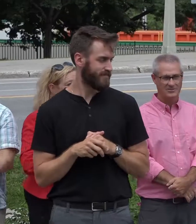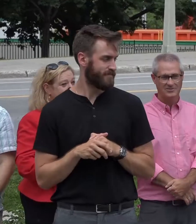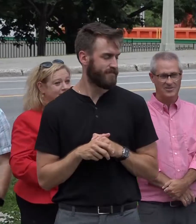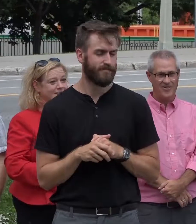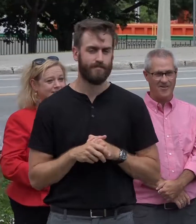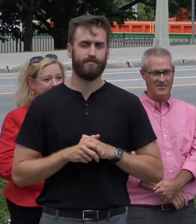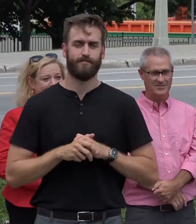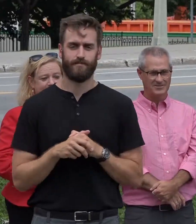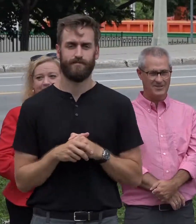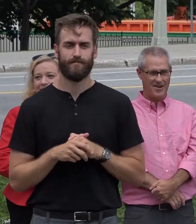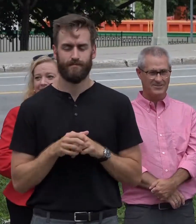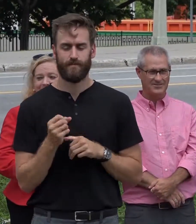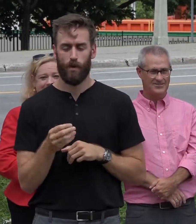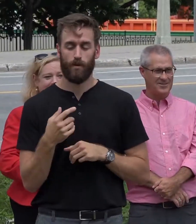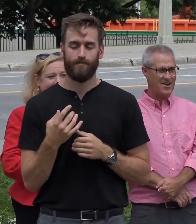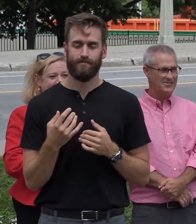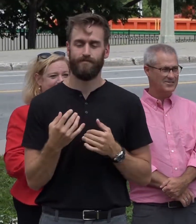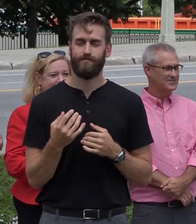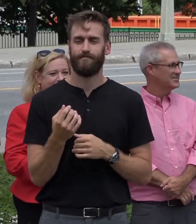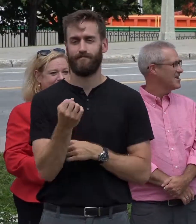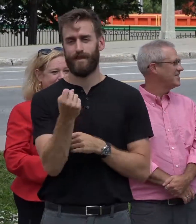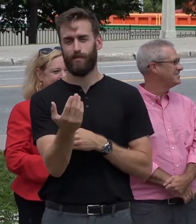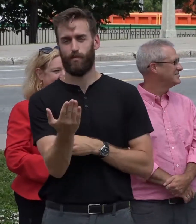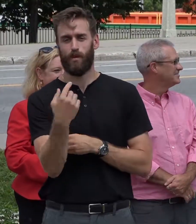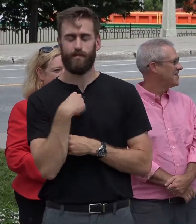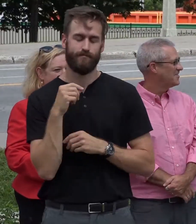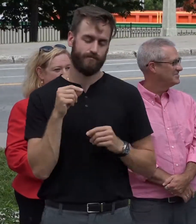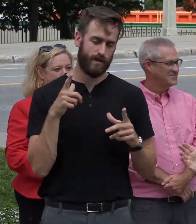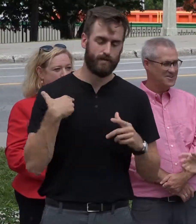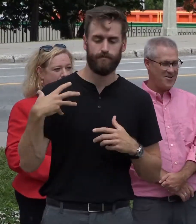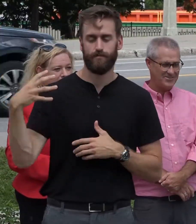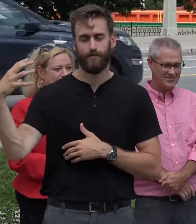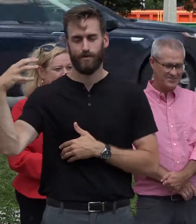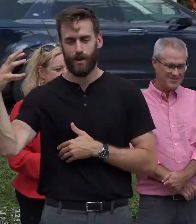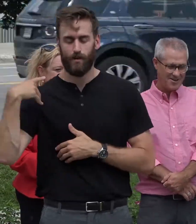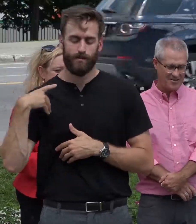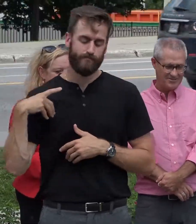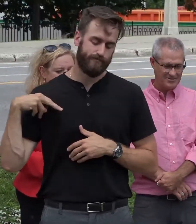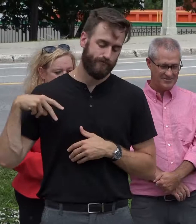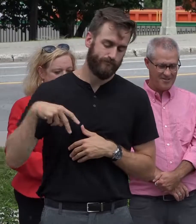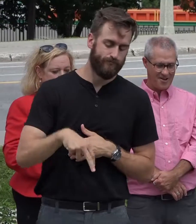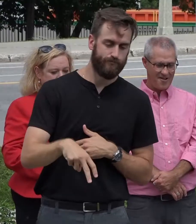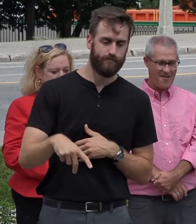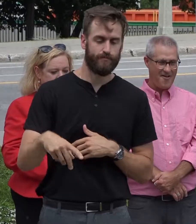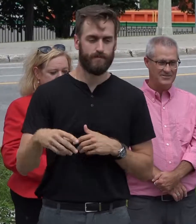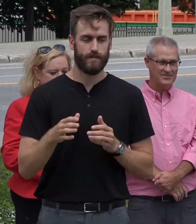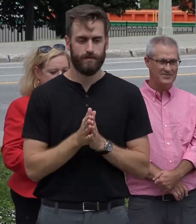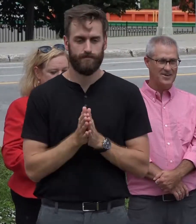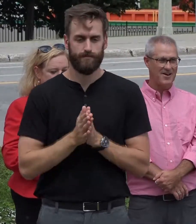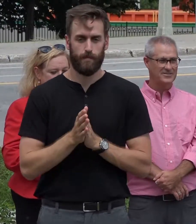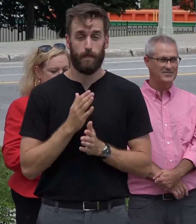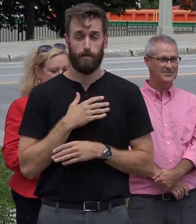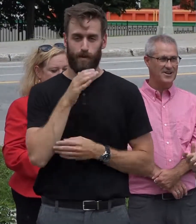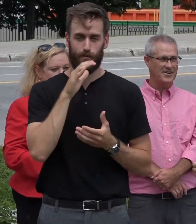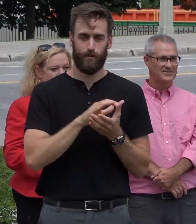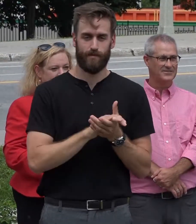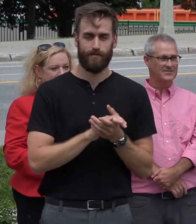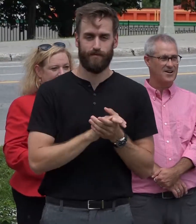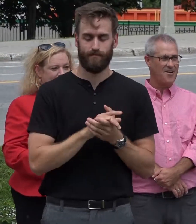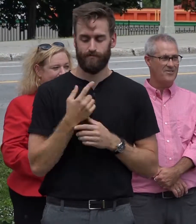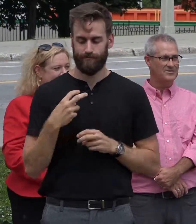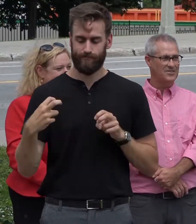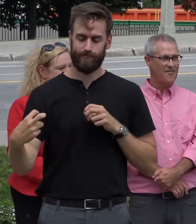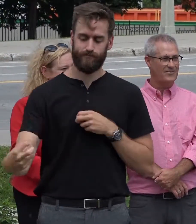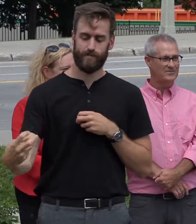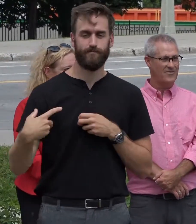So I get out of bed Saturday morning, I take a shower, I hop downstairs, and my wife says to me, she's sitting